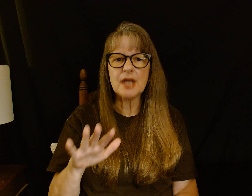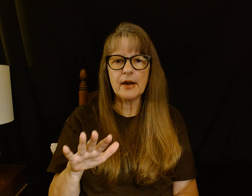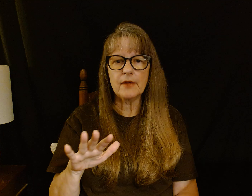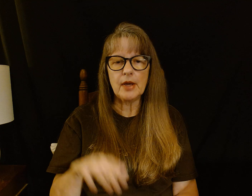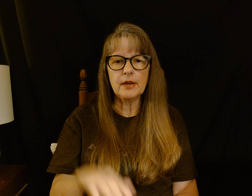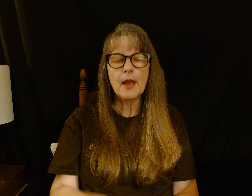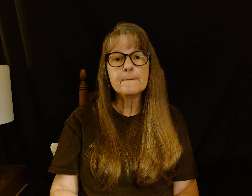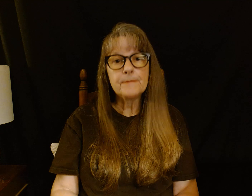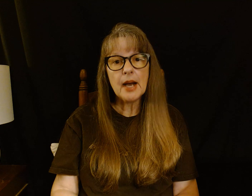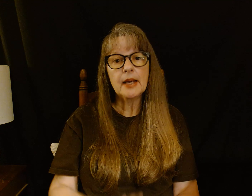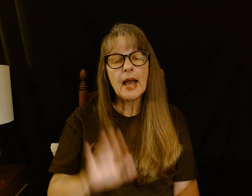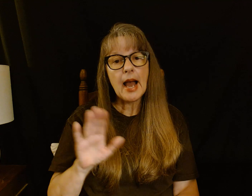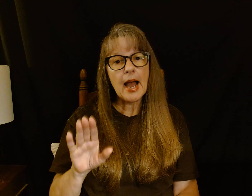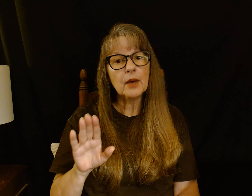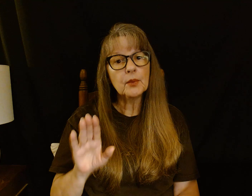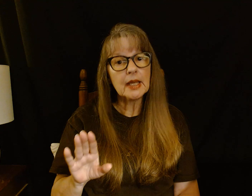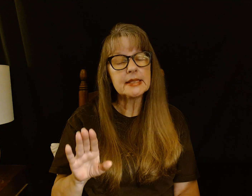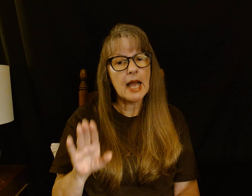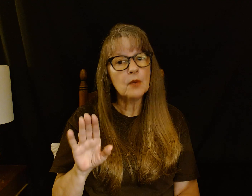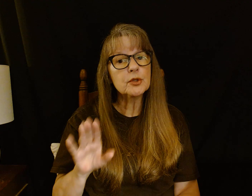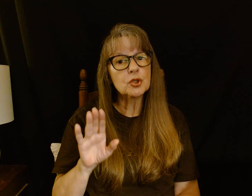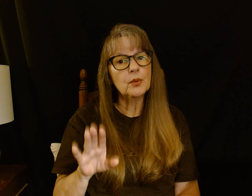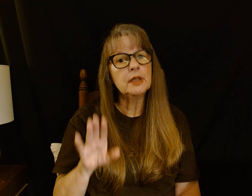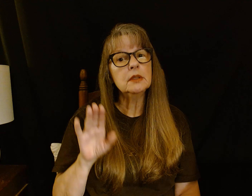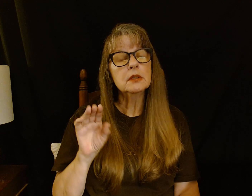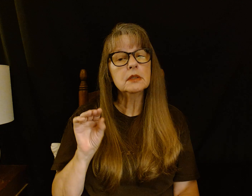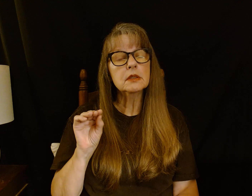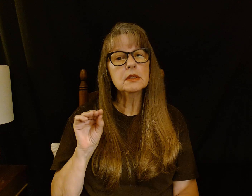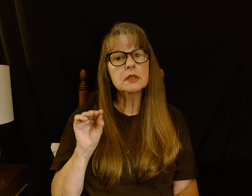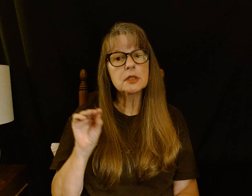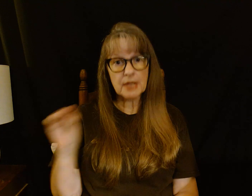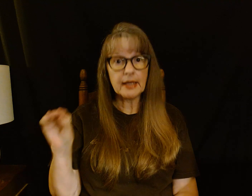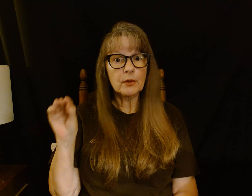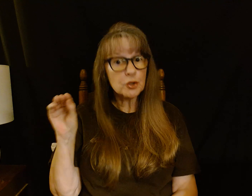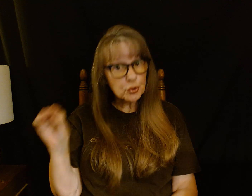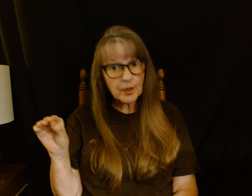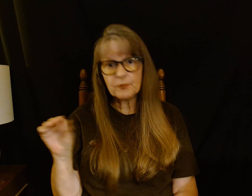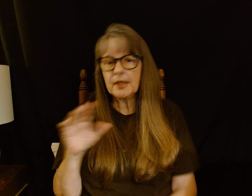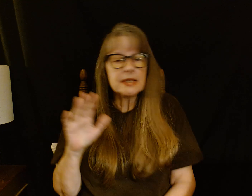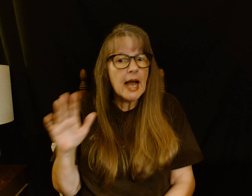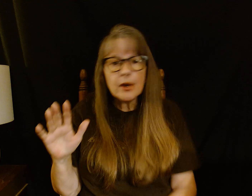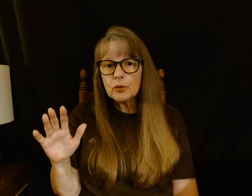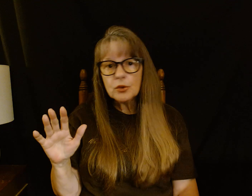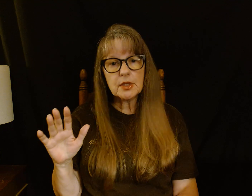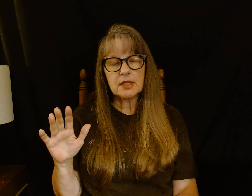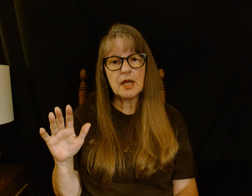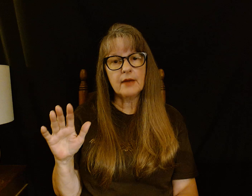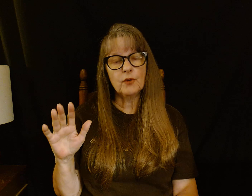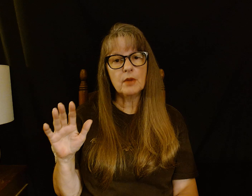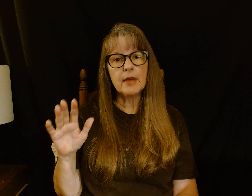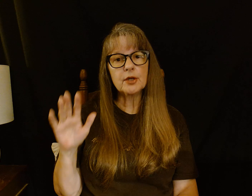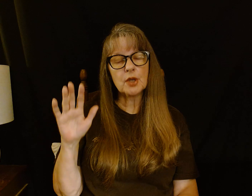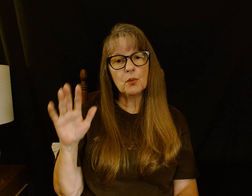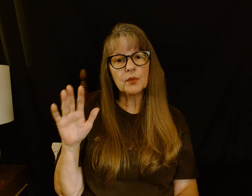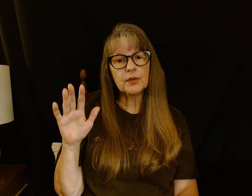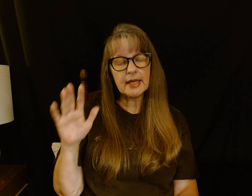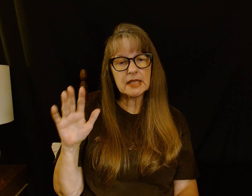of fun. But I realized I was doing some sign language drift because I don't use that sign very much. And the last time